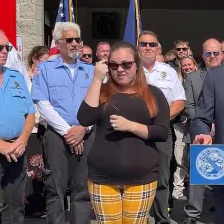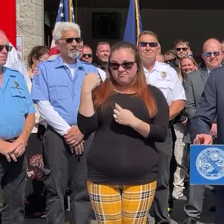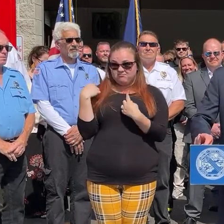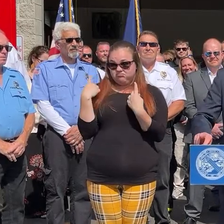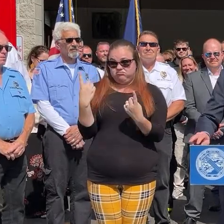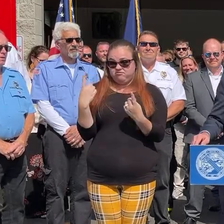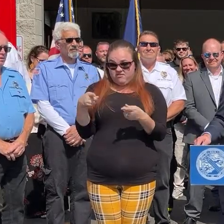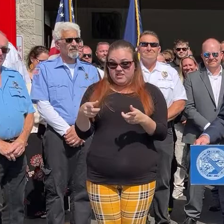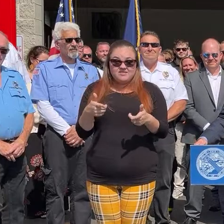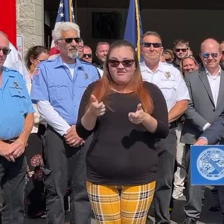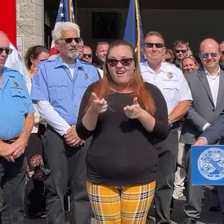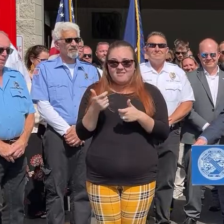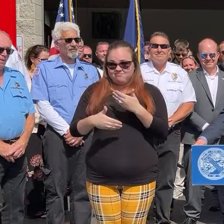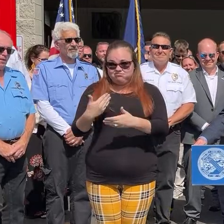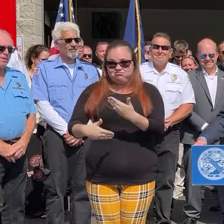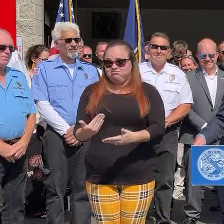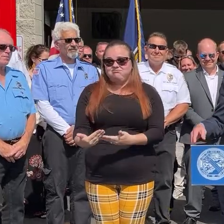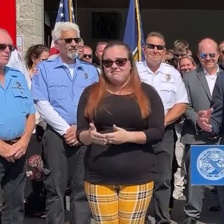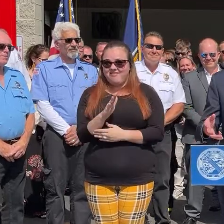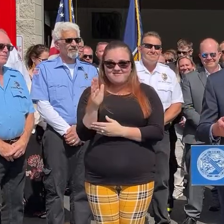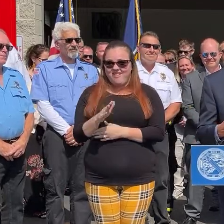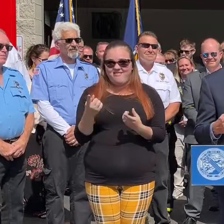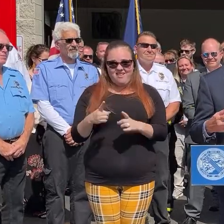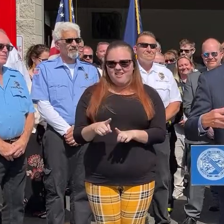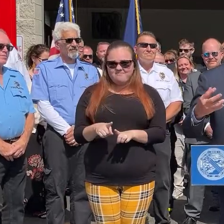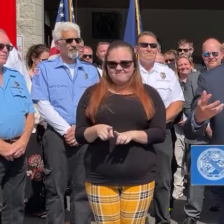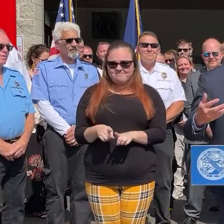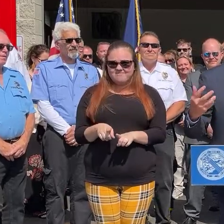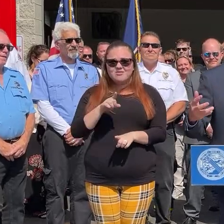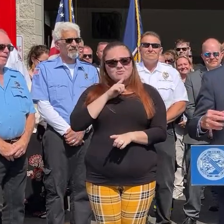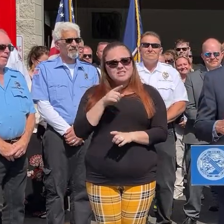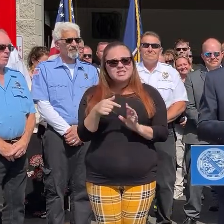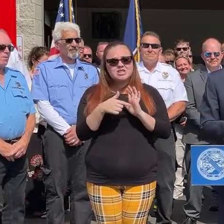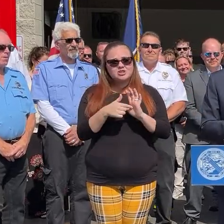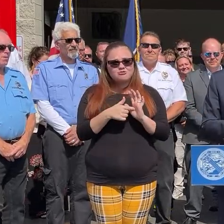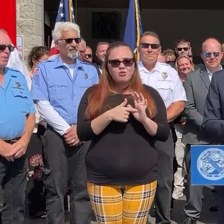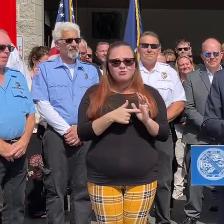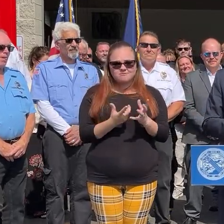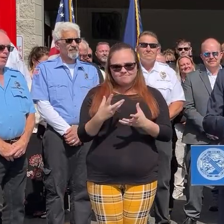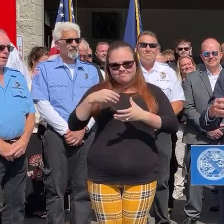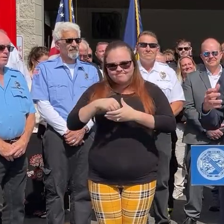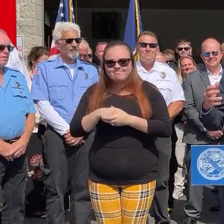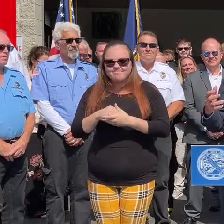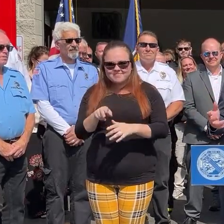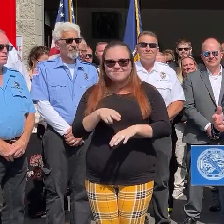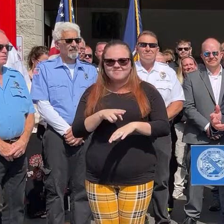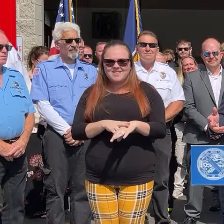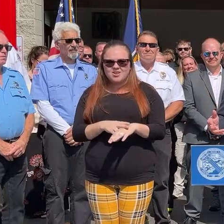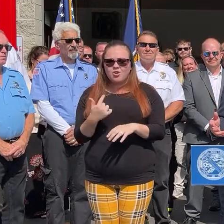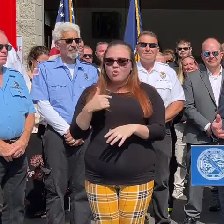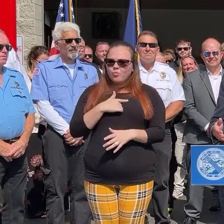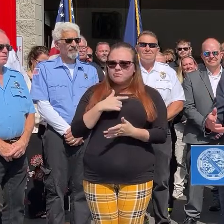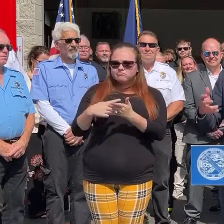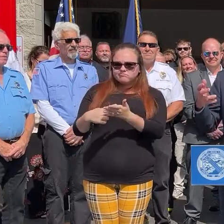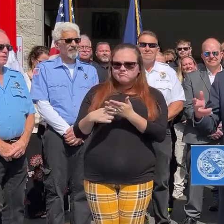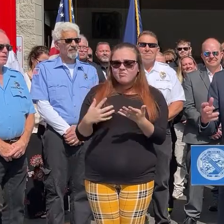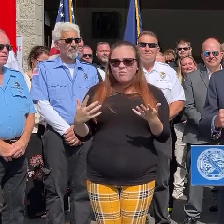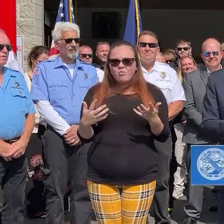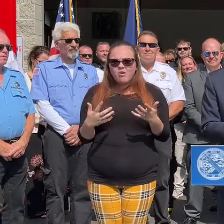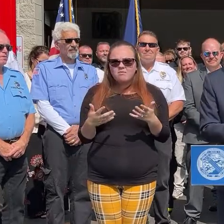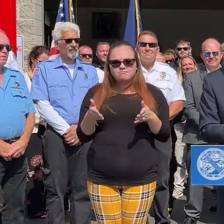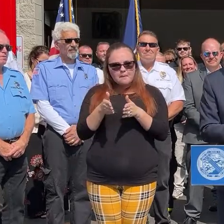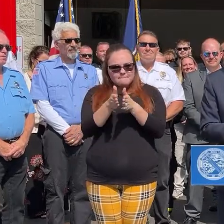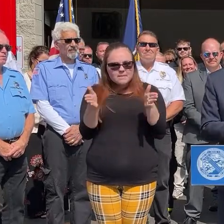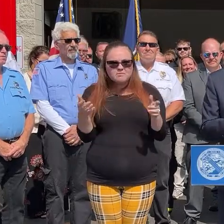fast. And it just goes to show the bipartisan nature and, as I said, nonpartisan nature. Because what we're talking about is